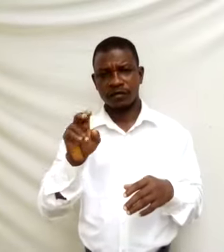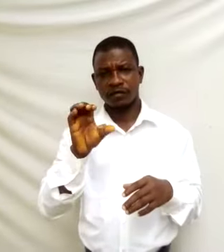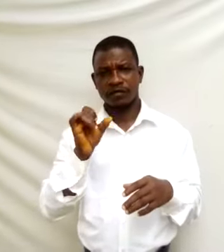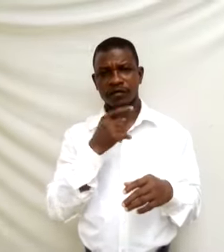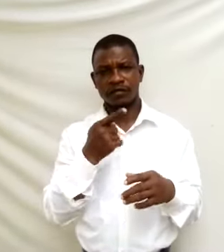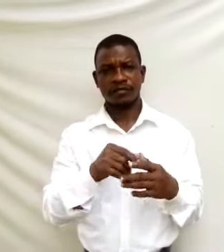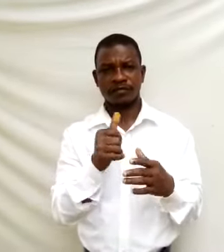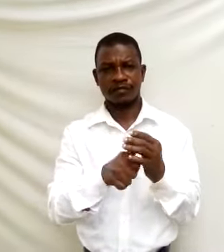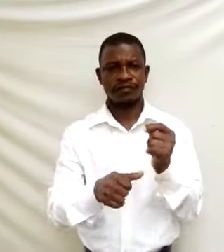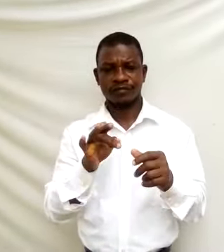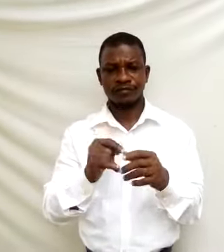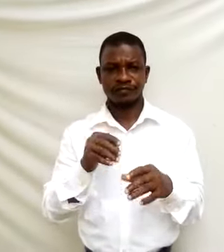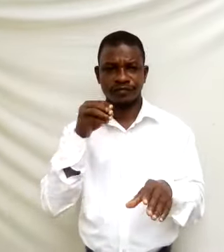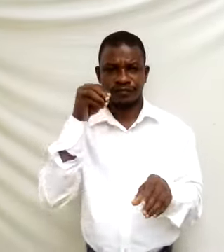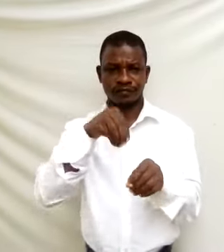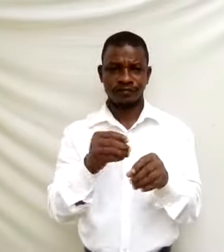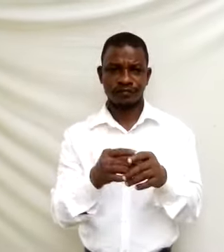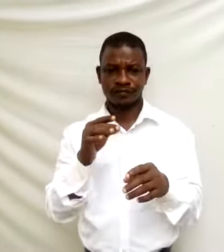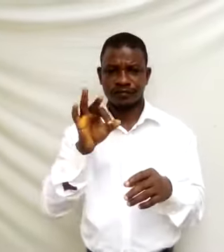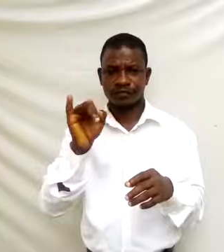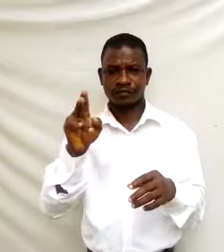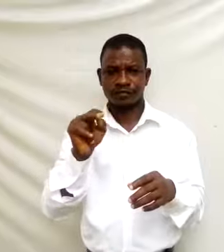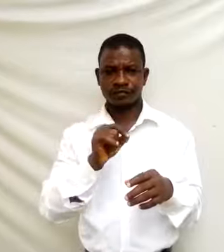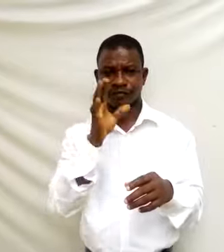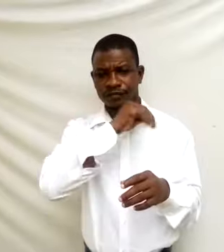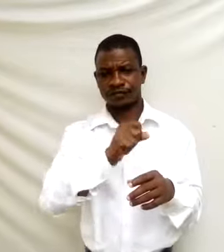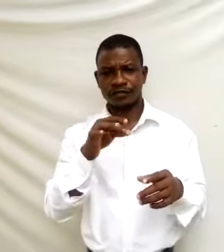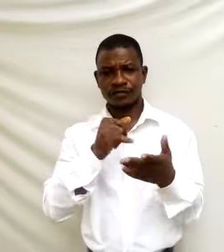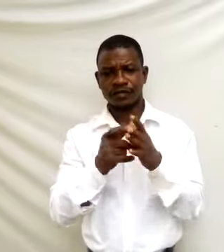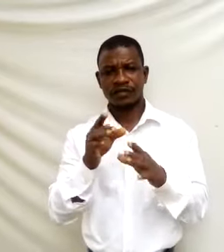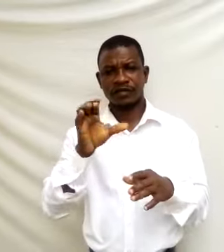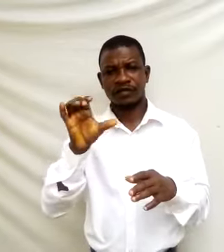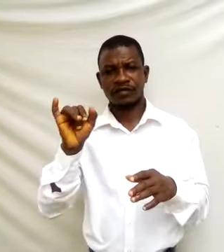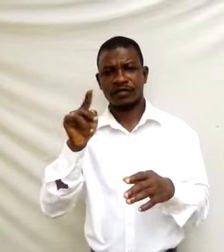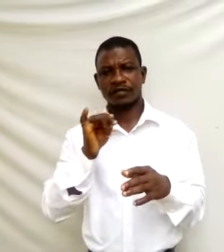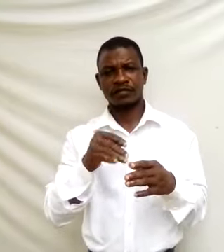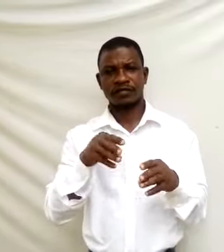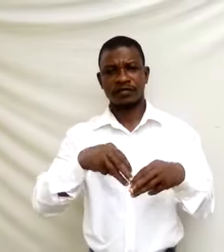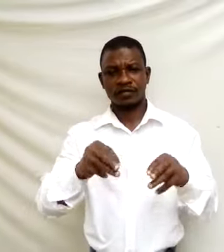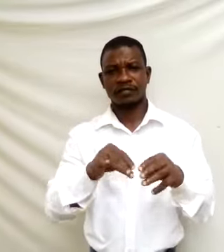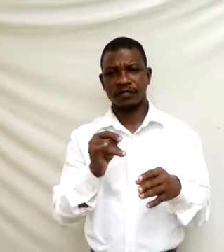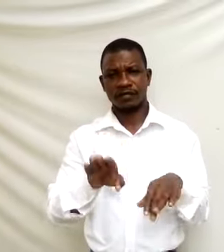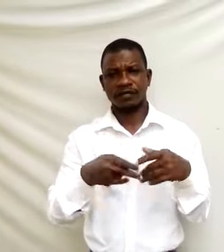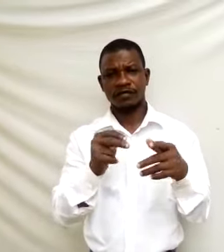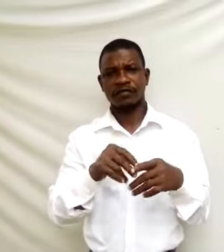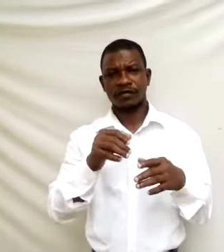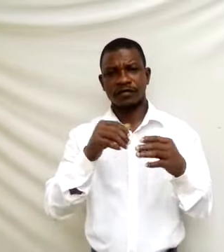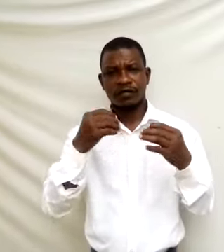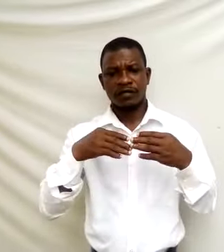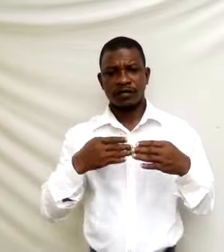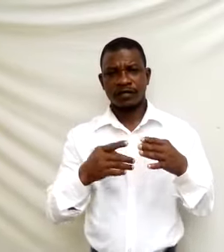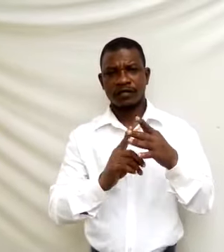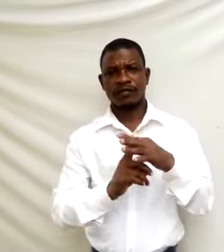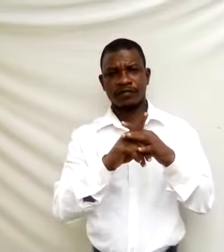product into the funnel the ciliary movement gives the appearance of a flickering